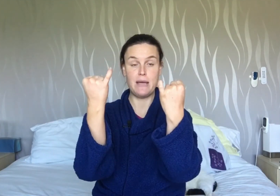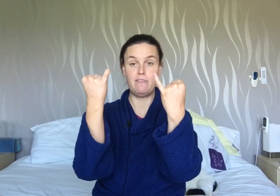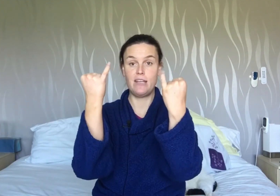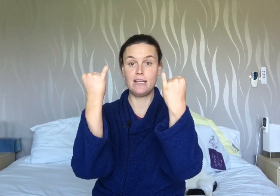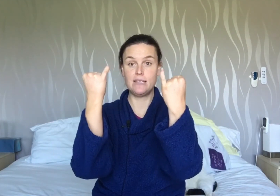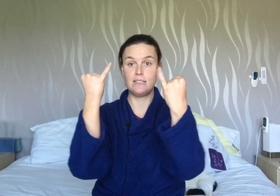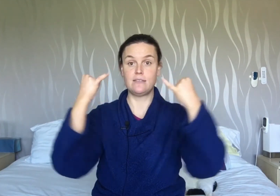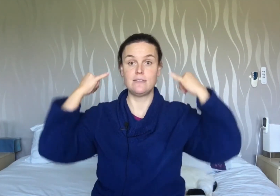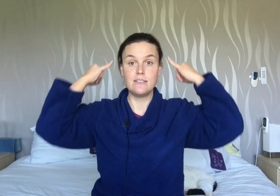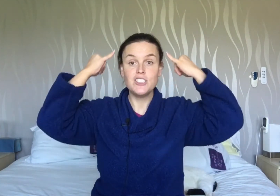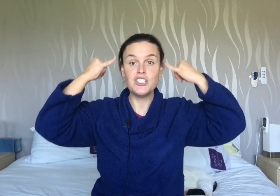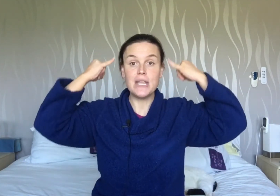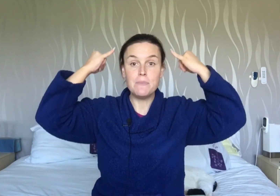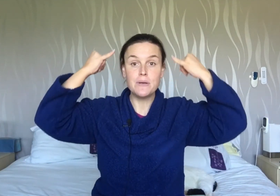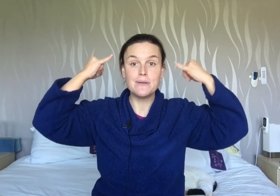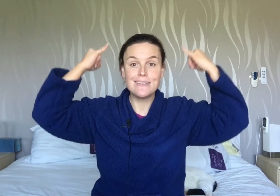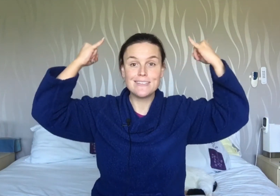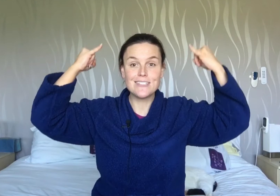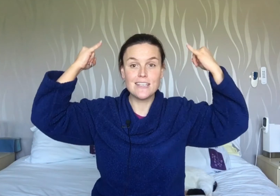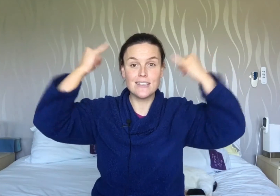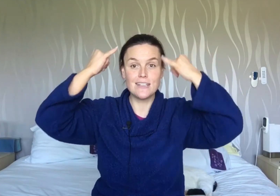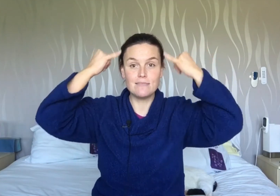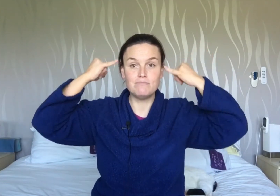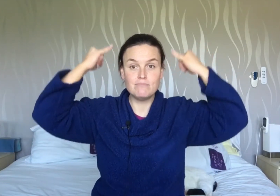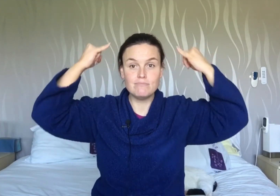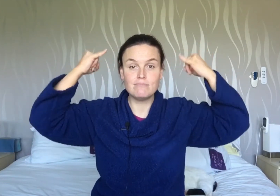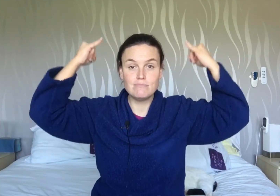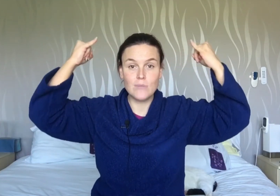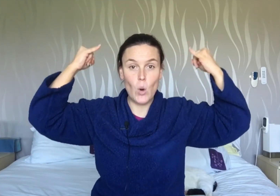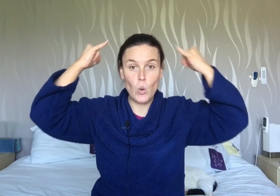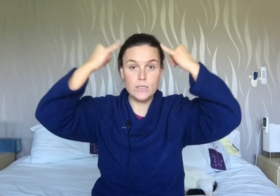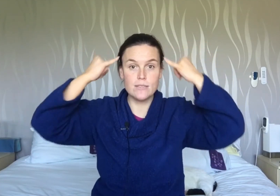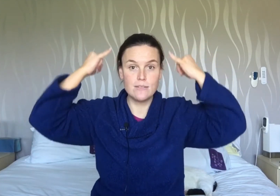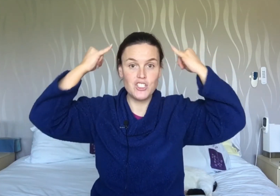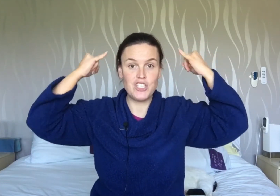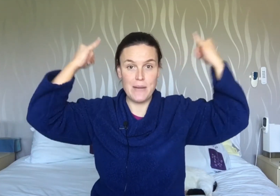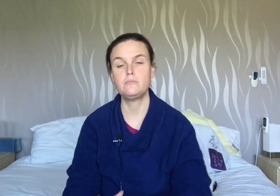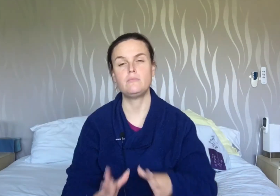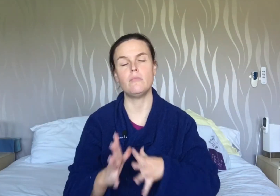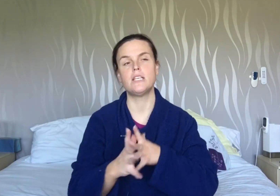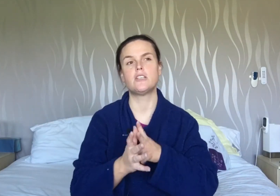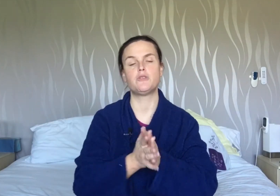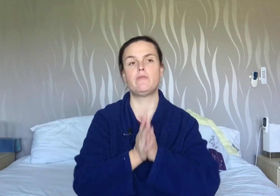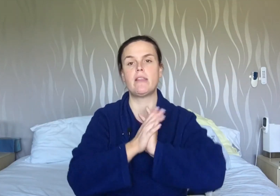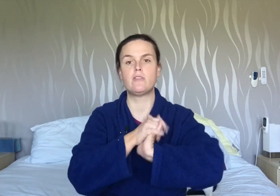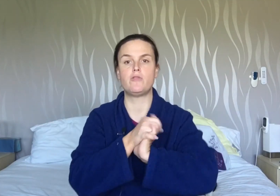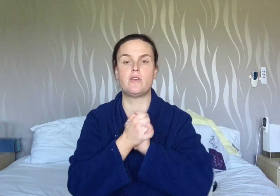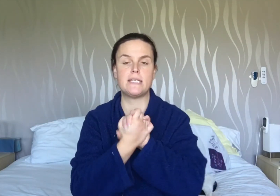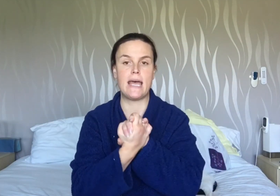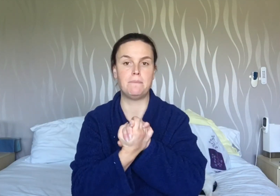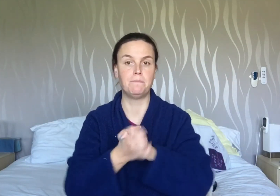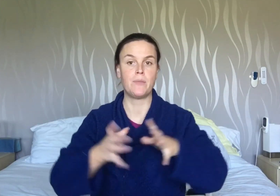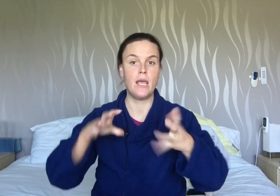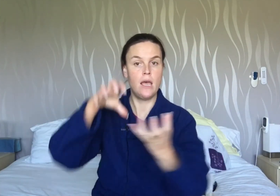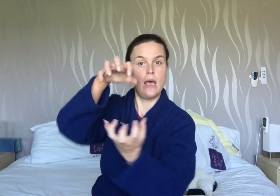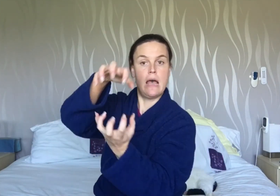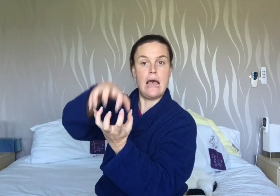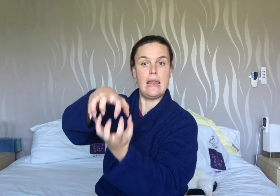bad fingers. Sheep. Just think of the horns. Sheep. So should we run through those again?